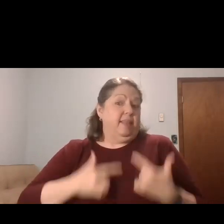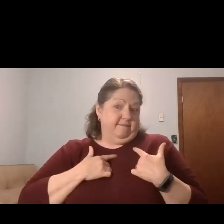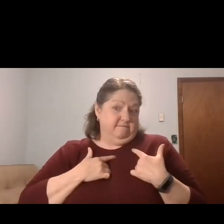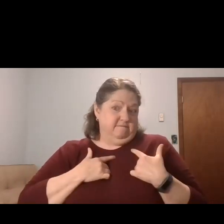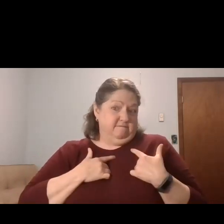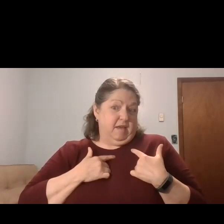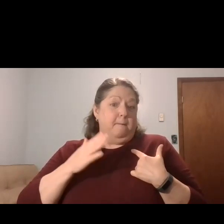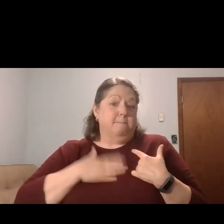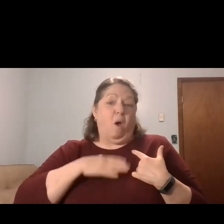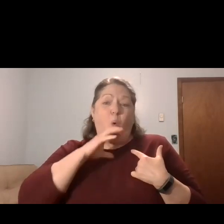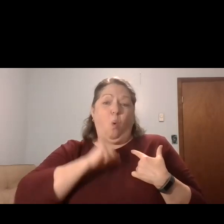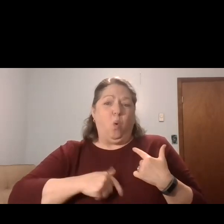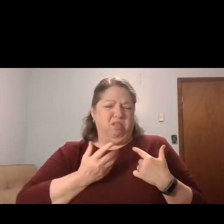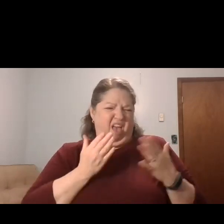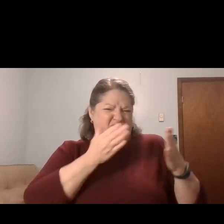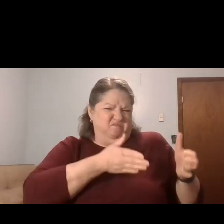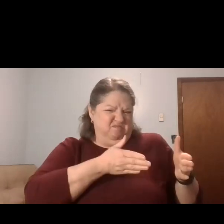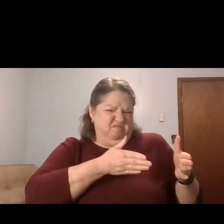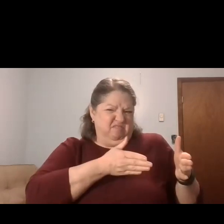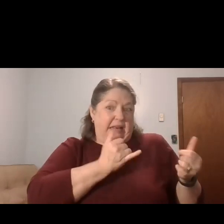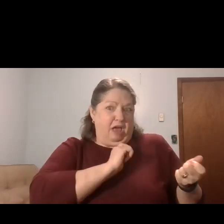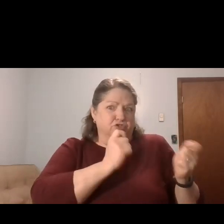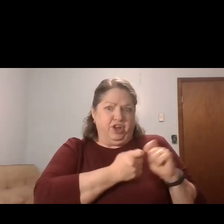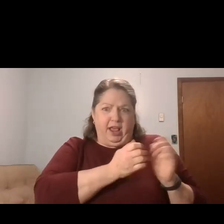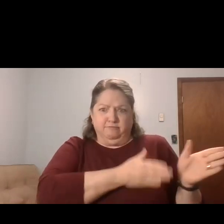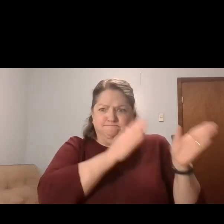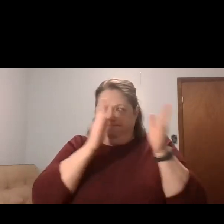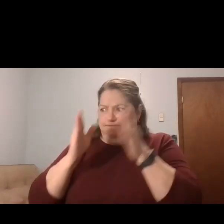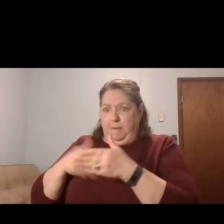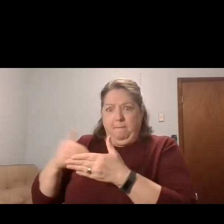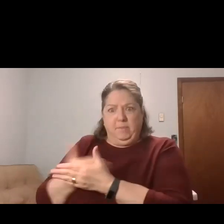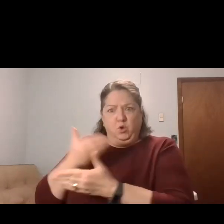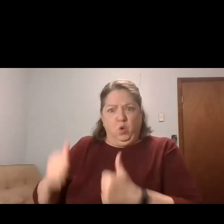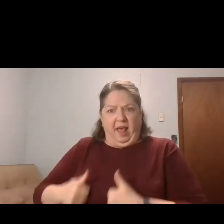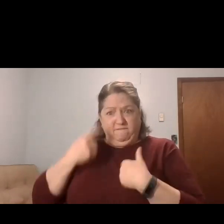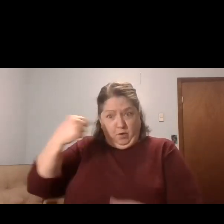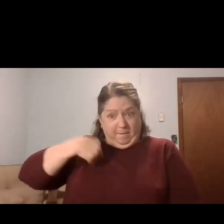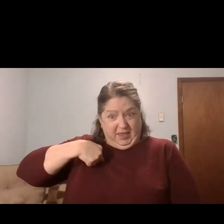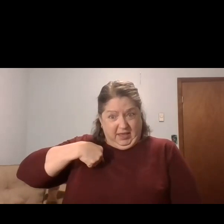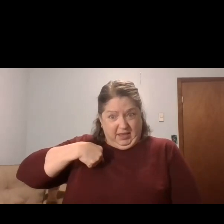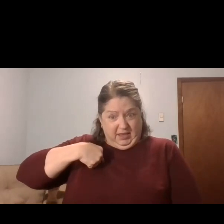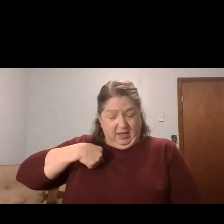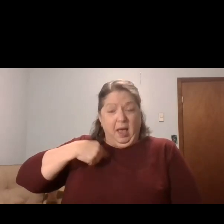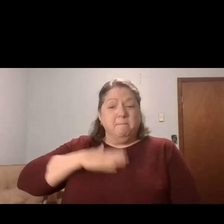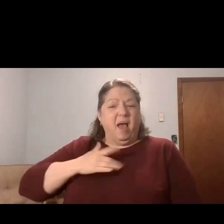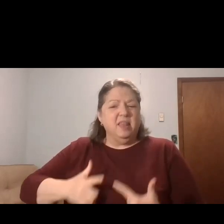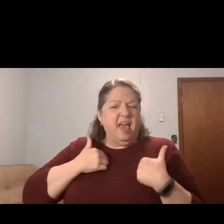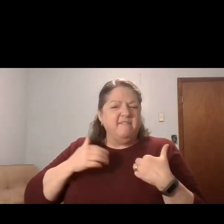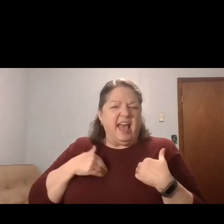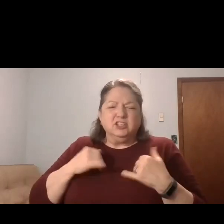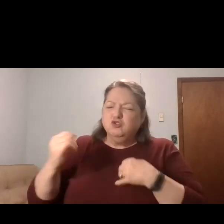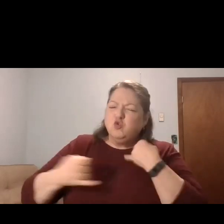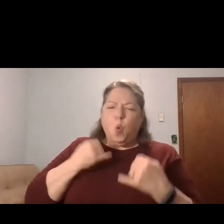this life. Jesus has filled my own heart with joy and meaning and purpose. And because of that, I know that no